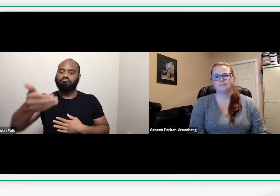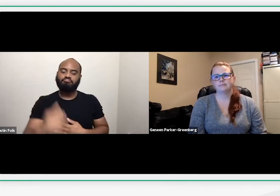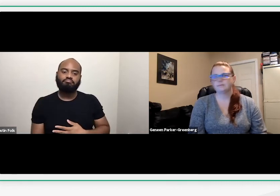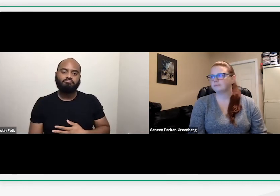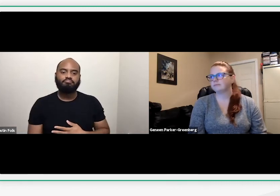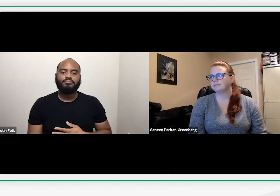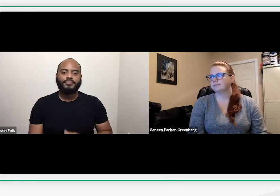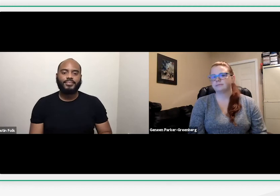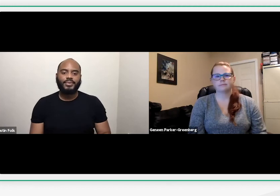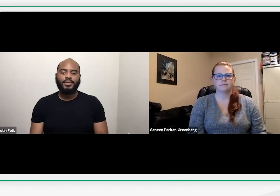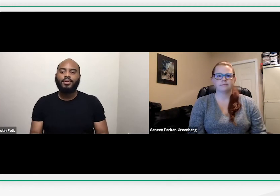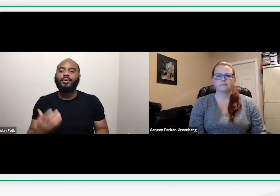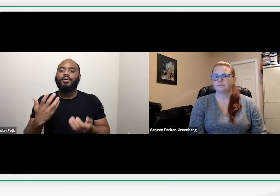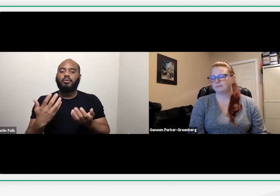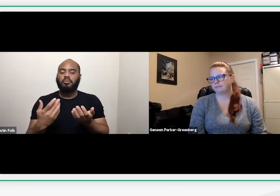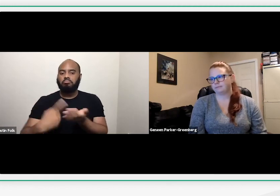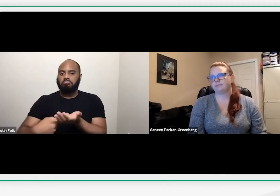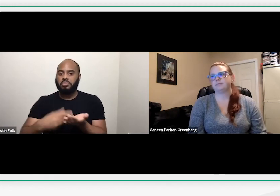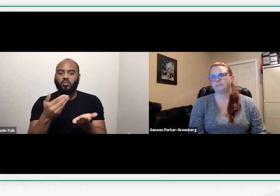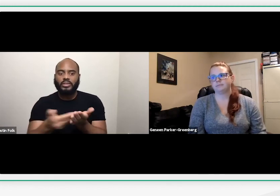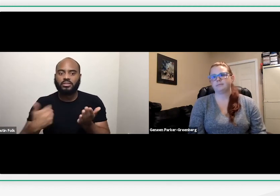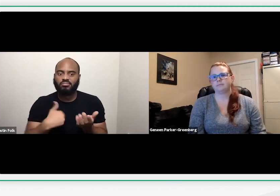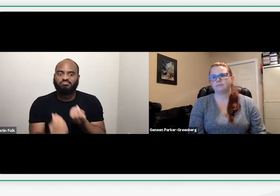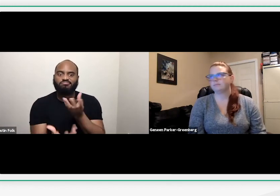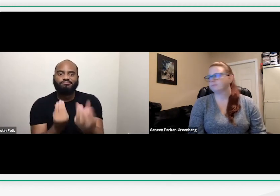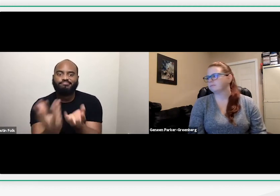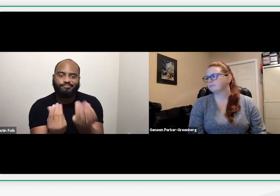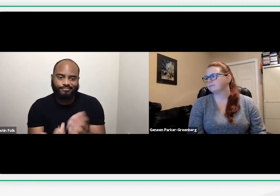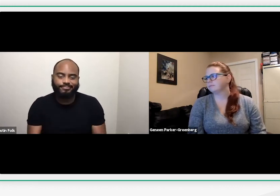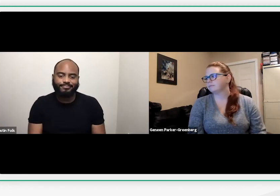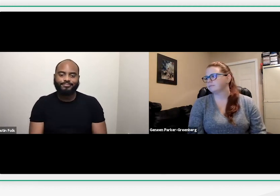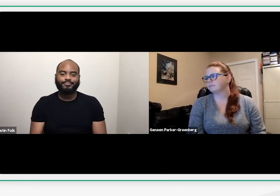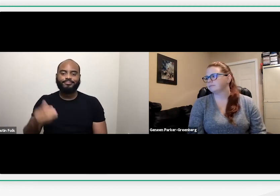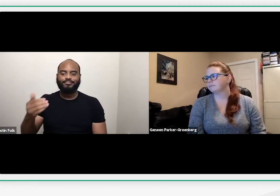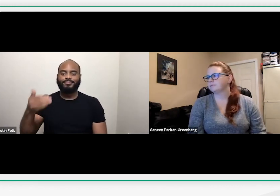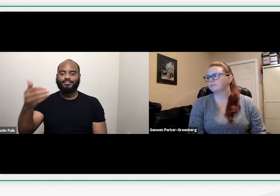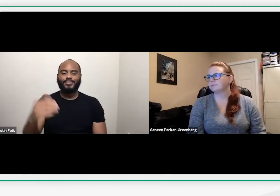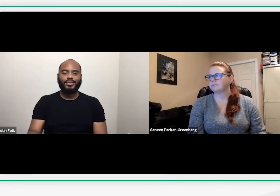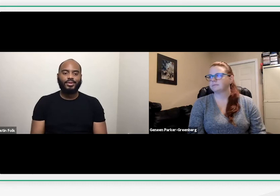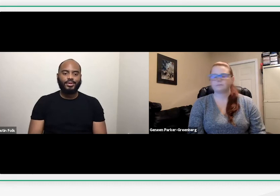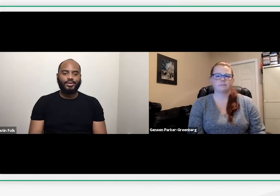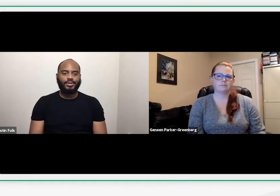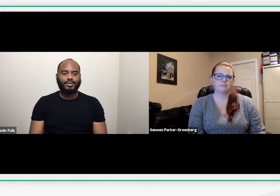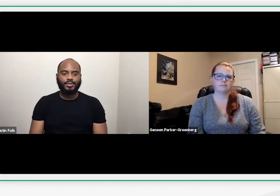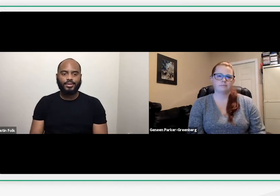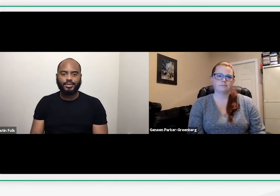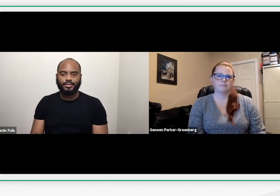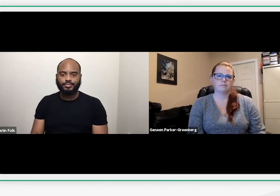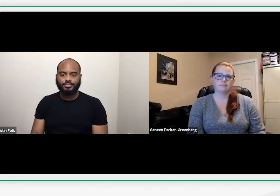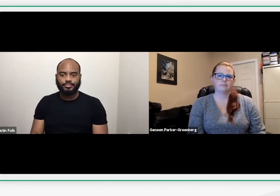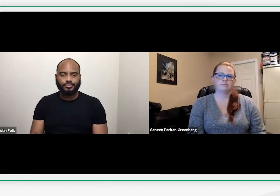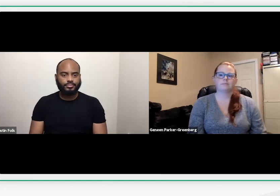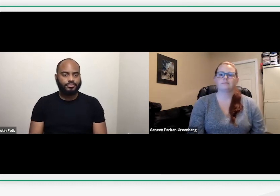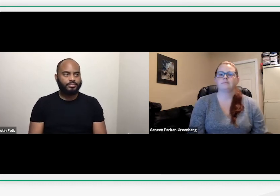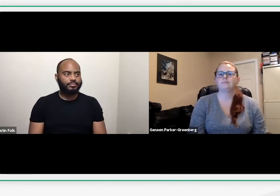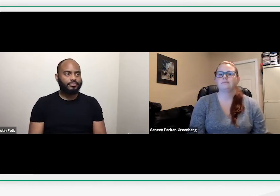that you can make those payments on time. Again, that's a big recommendation of mine. Now, I'd like to cover some resources, and we'll be sharing